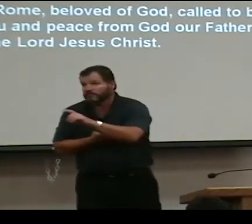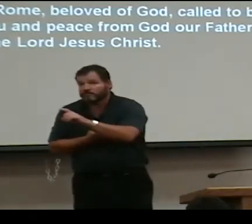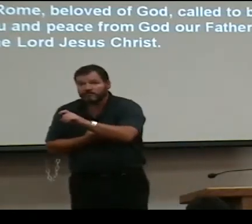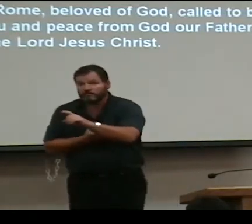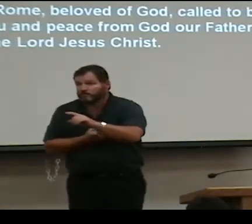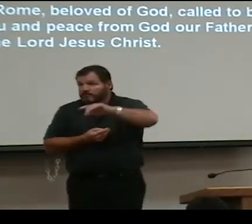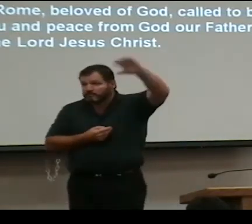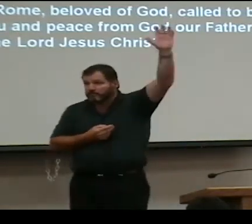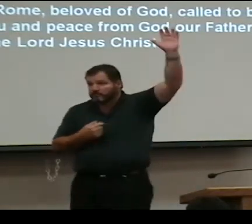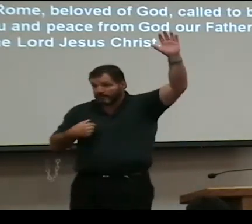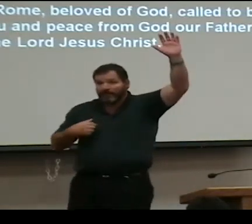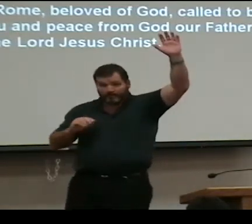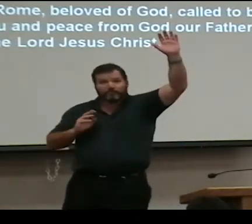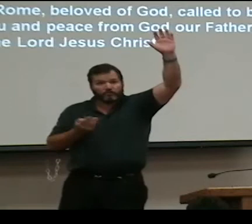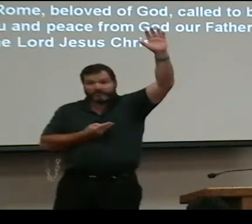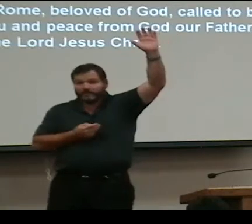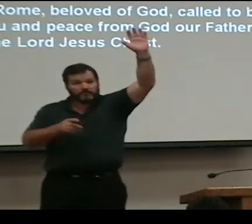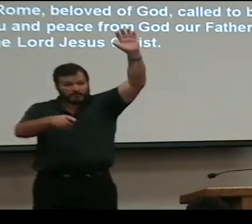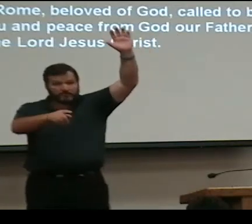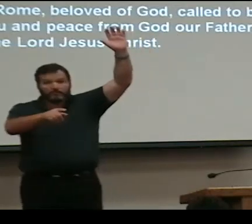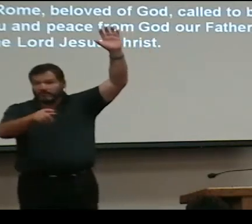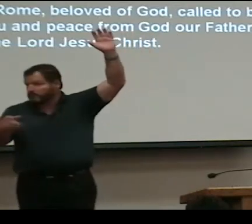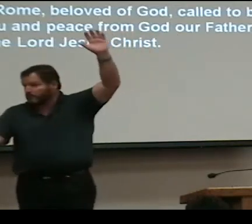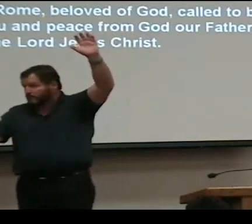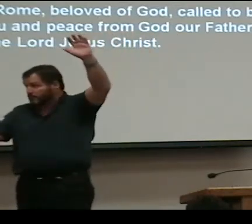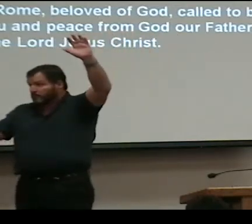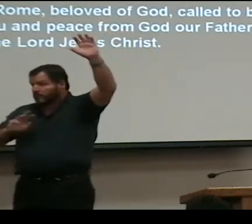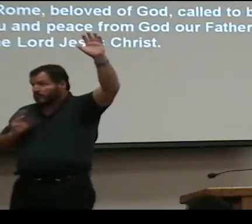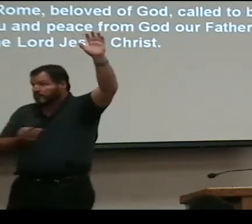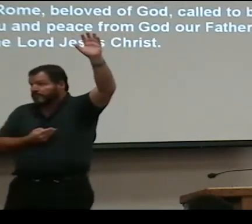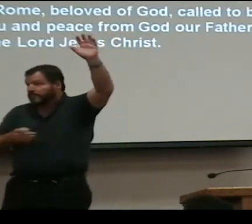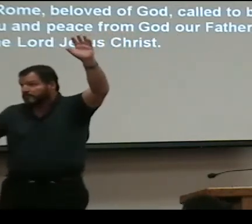Are we? Yes. Yeah, we're included in that word.